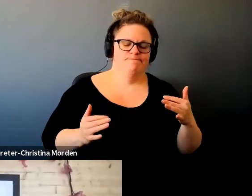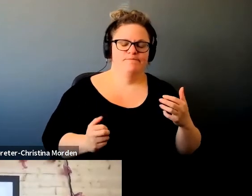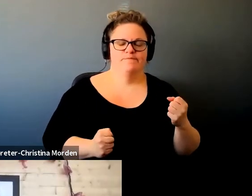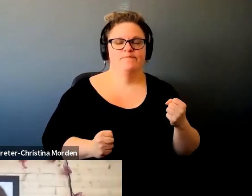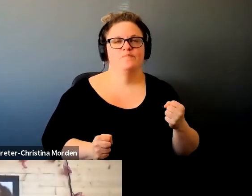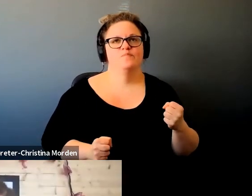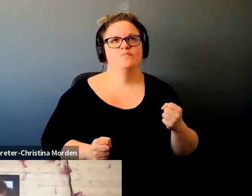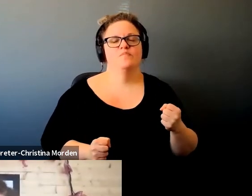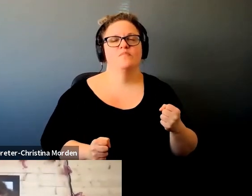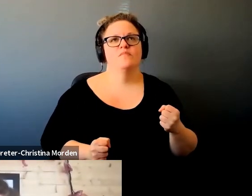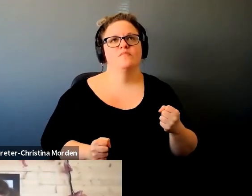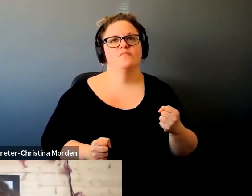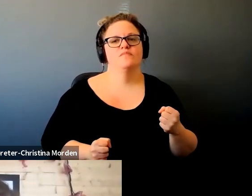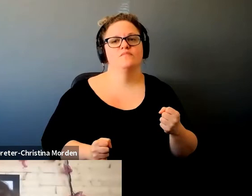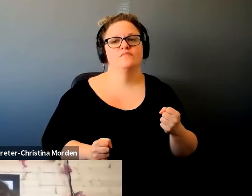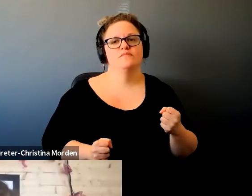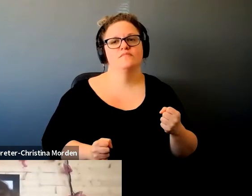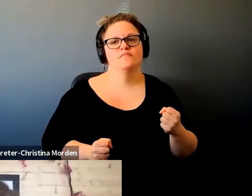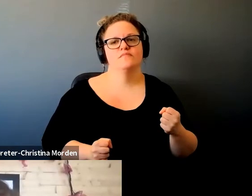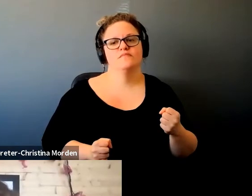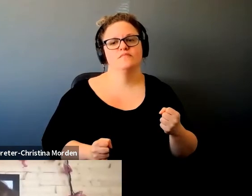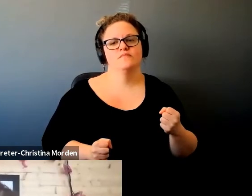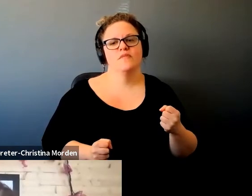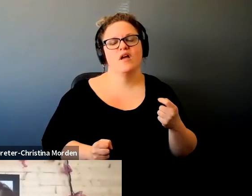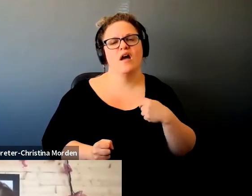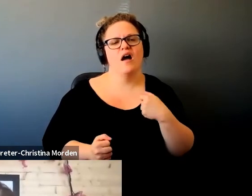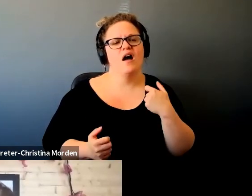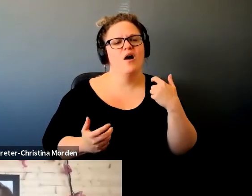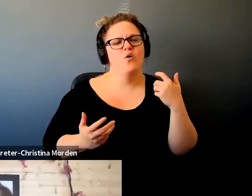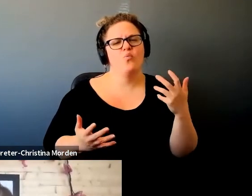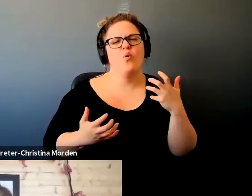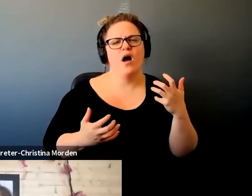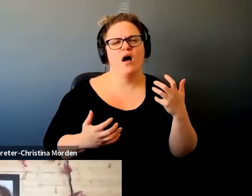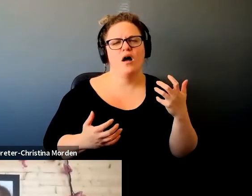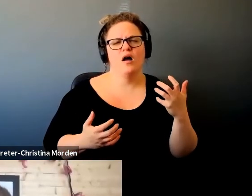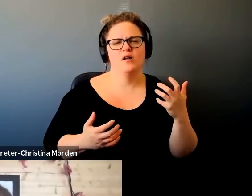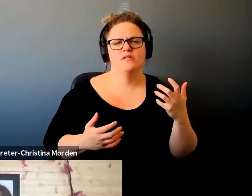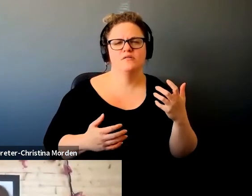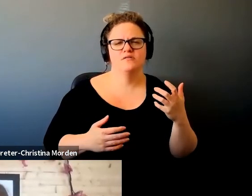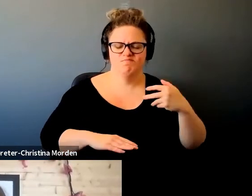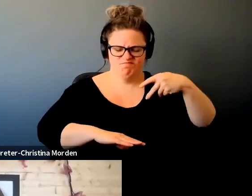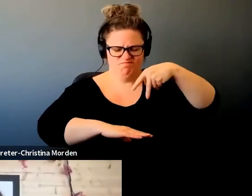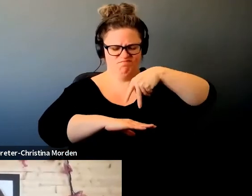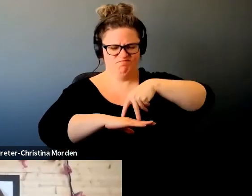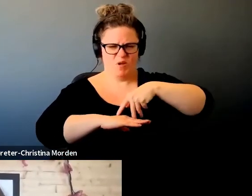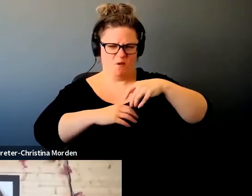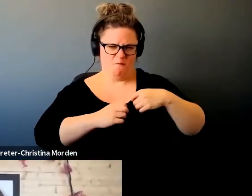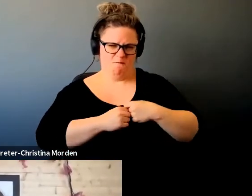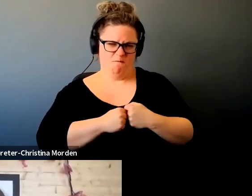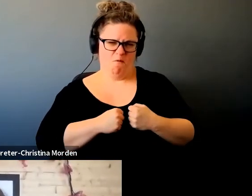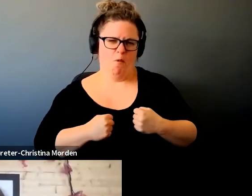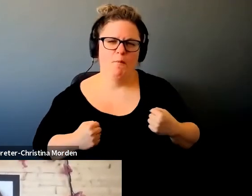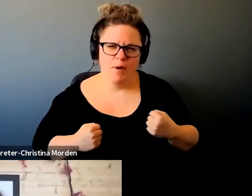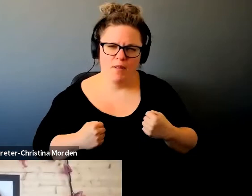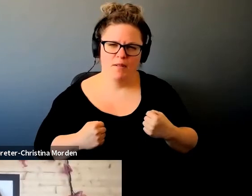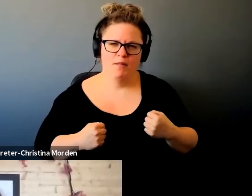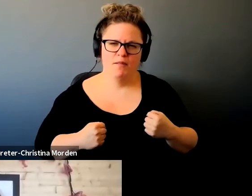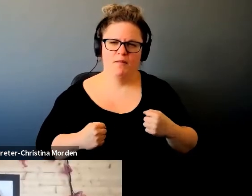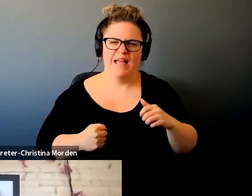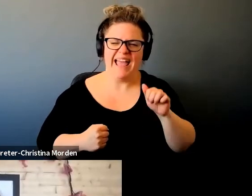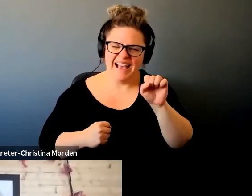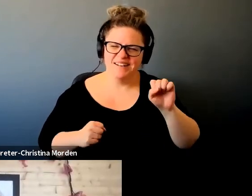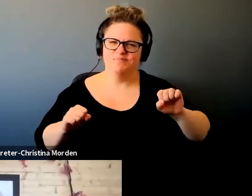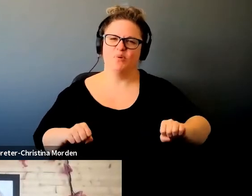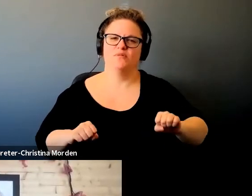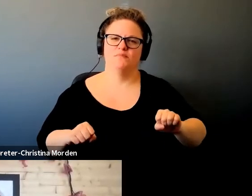I want to be as vulnerable on stage as I possibly can be. And